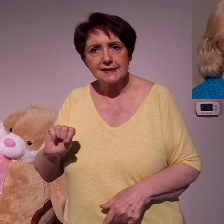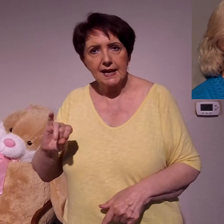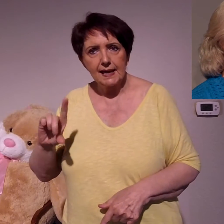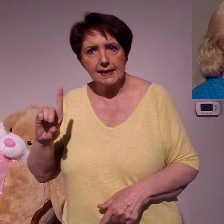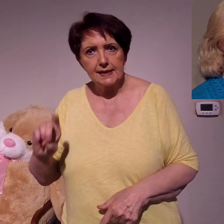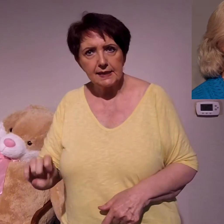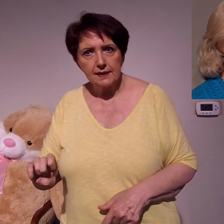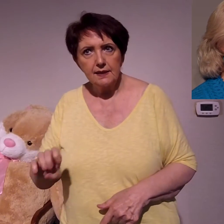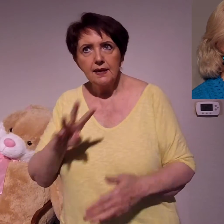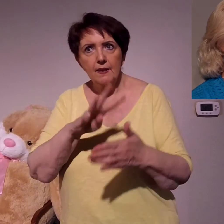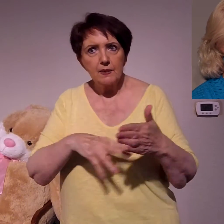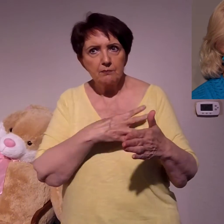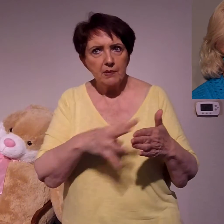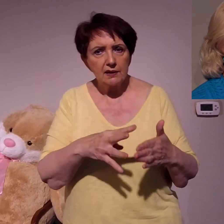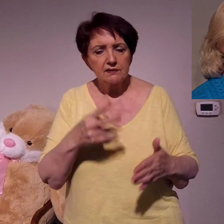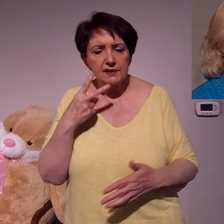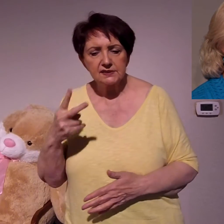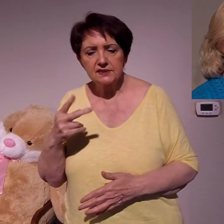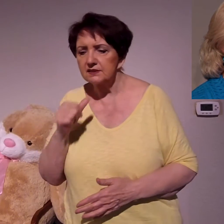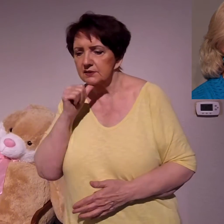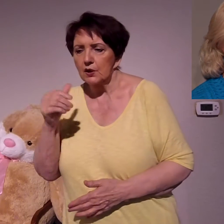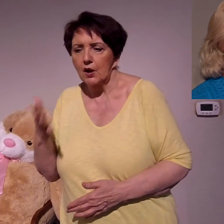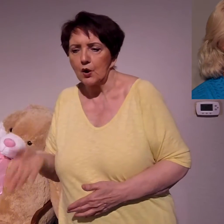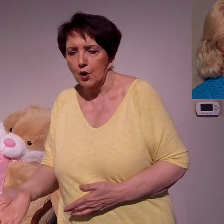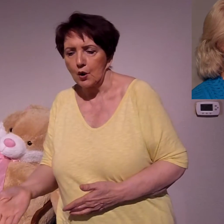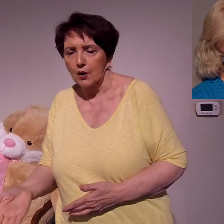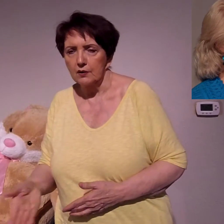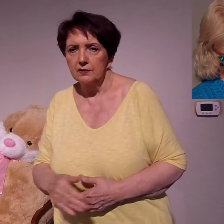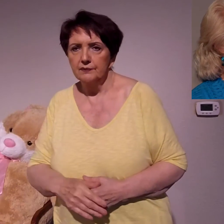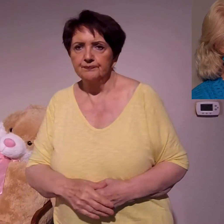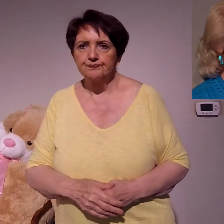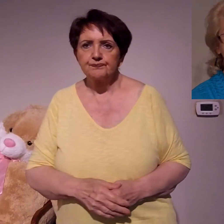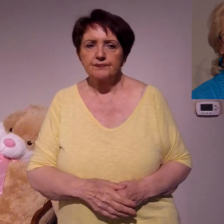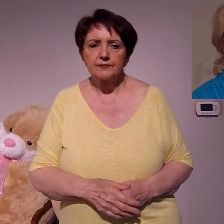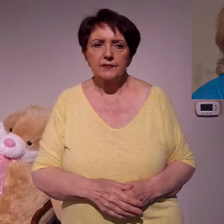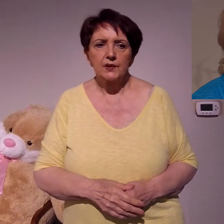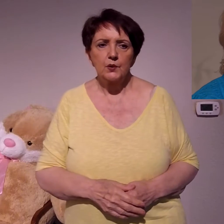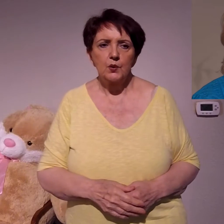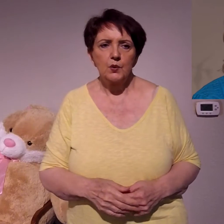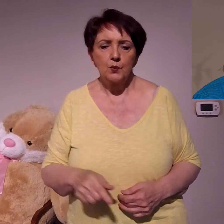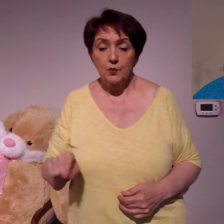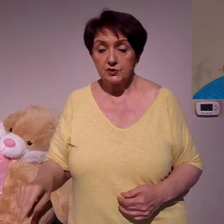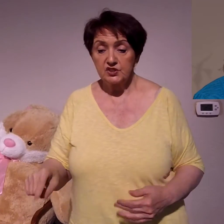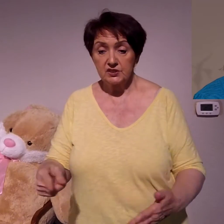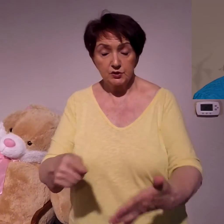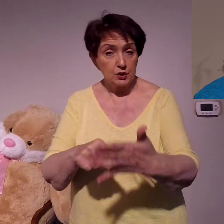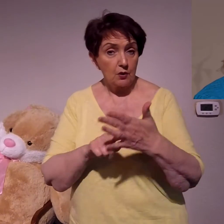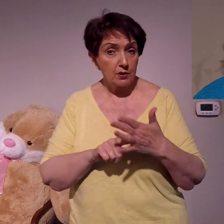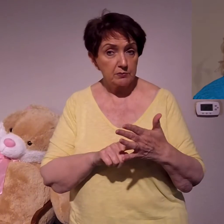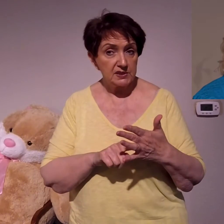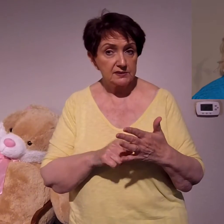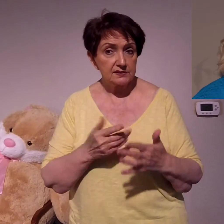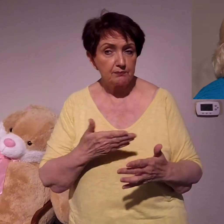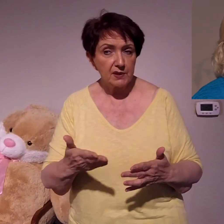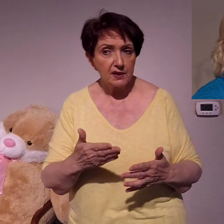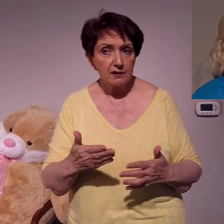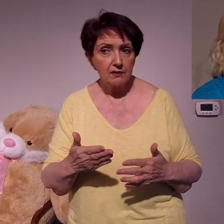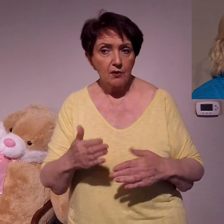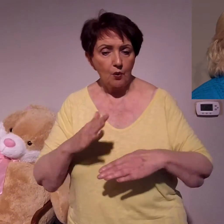pattern that I'm seeing isn't her. And when she's pointing something out for me or calling me on